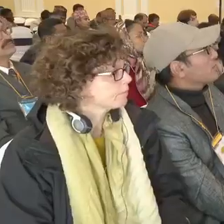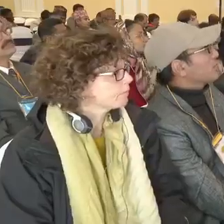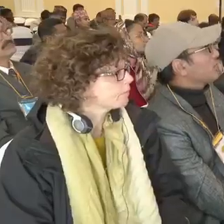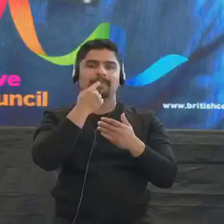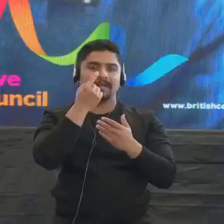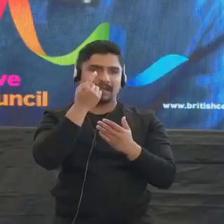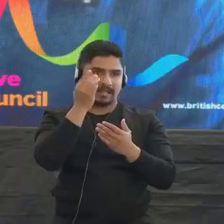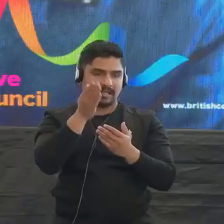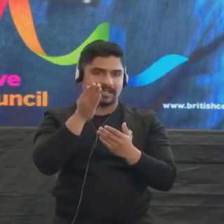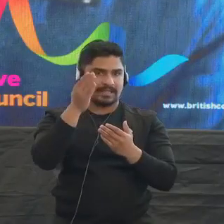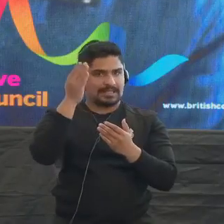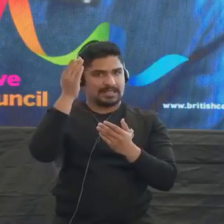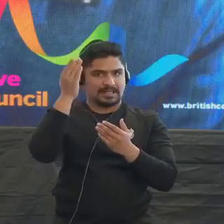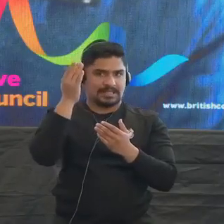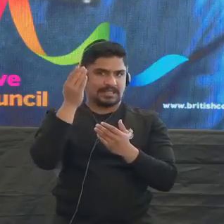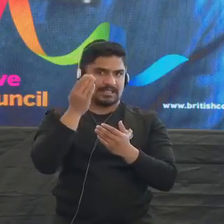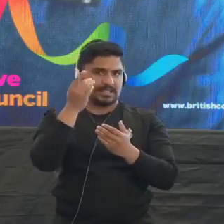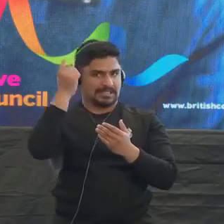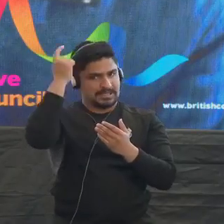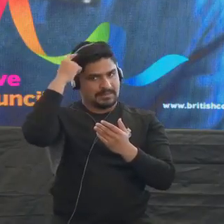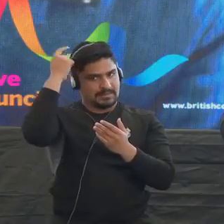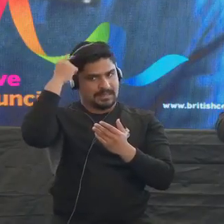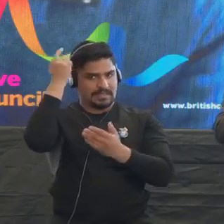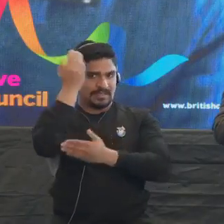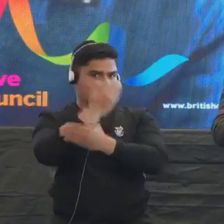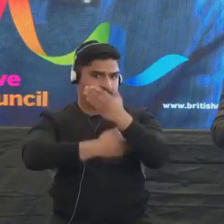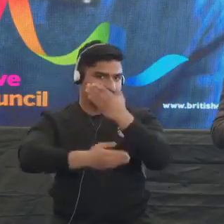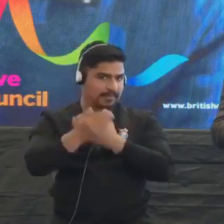mental retardation, mental illness,